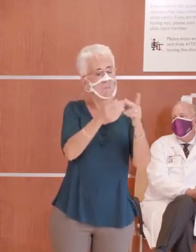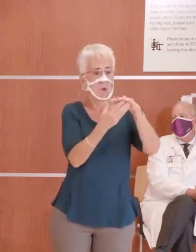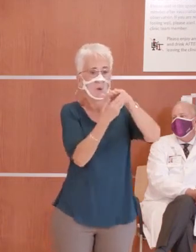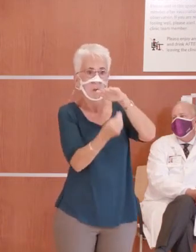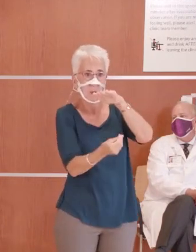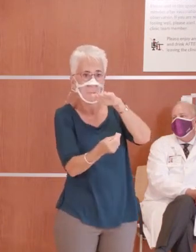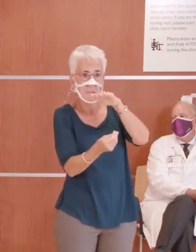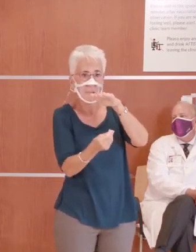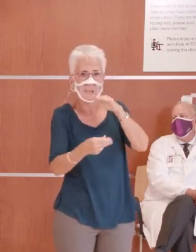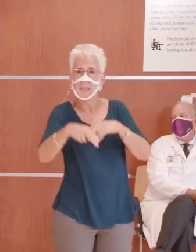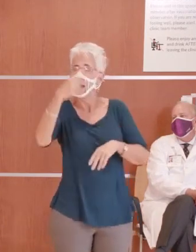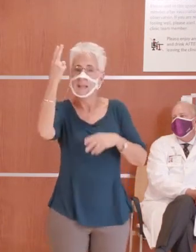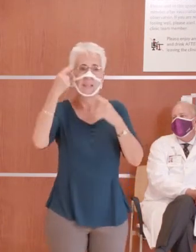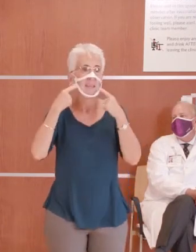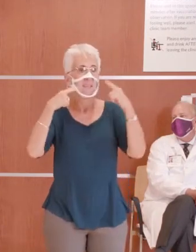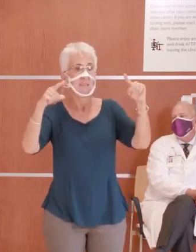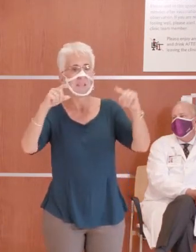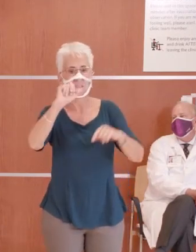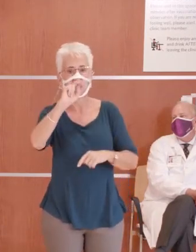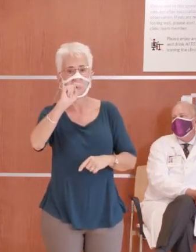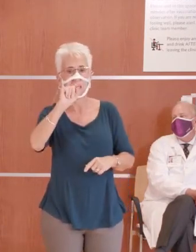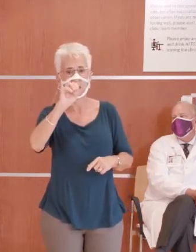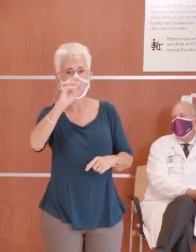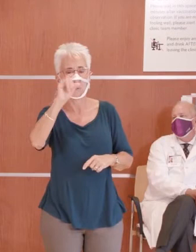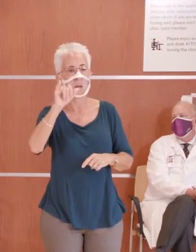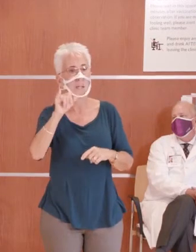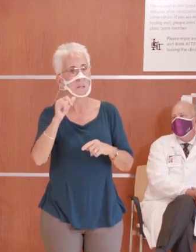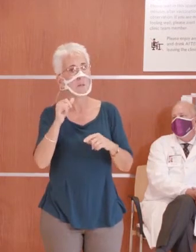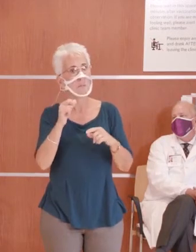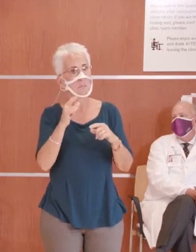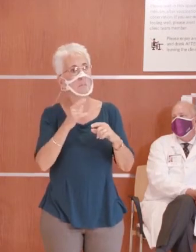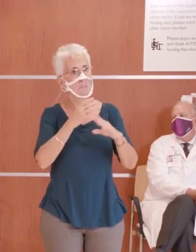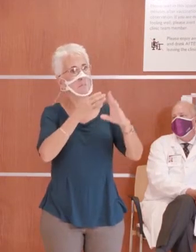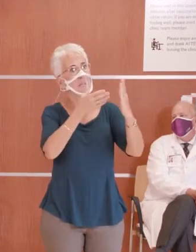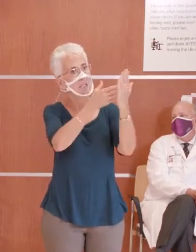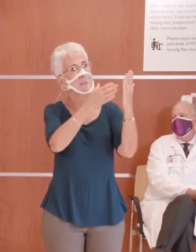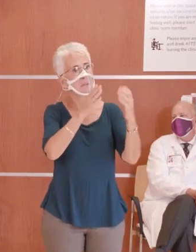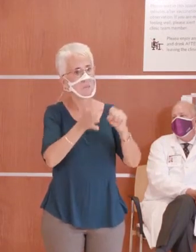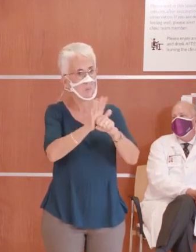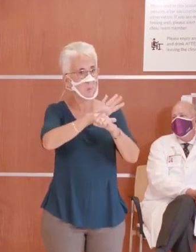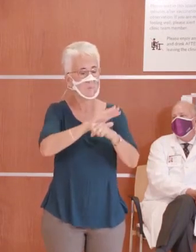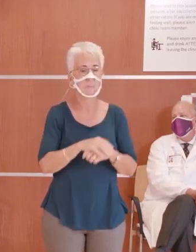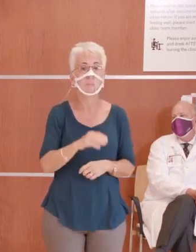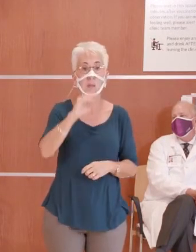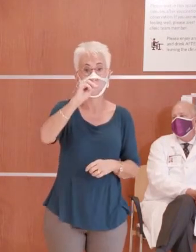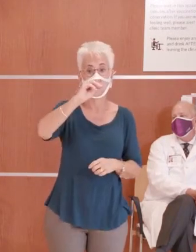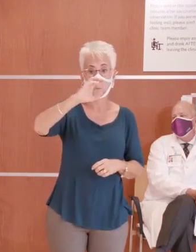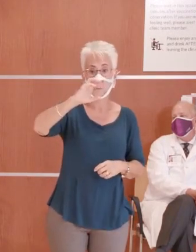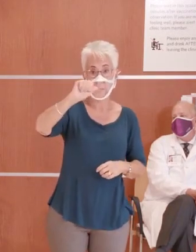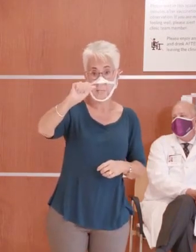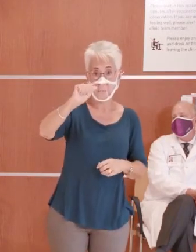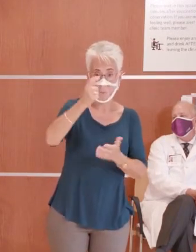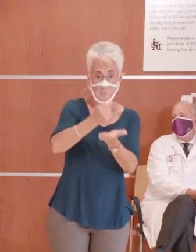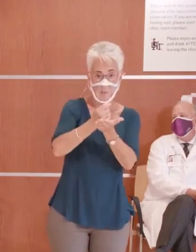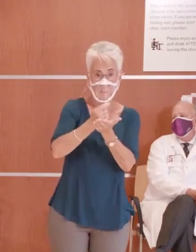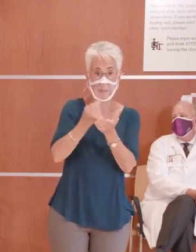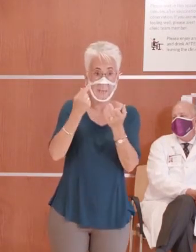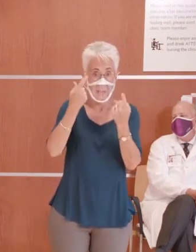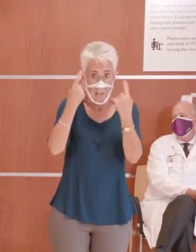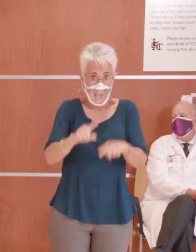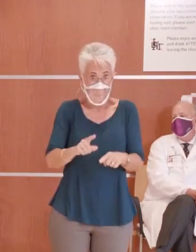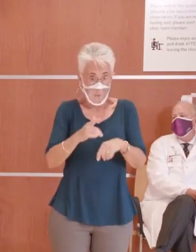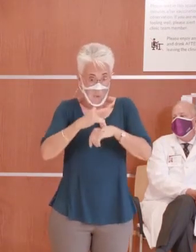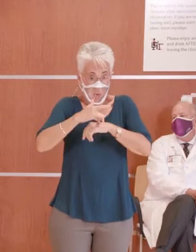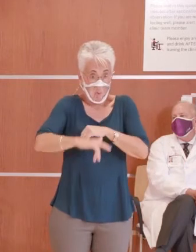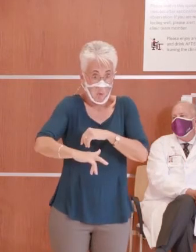highly effective antibody against COVID-19. By giving monoclonal antibody treatment early in the infection, as Dr.